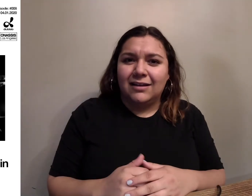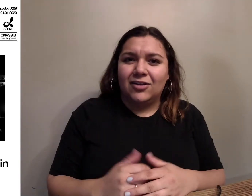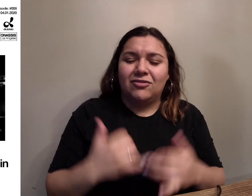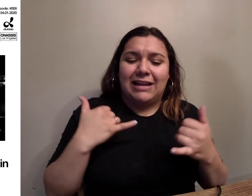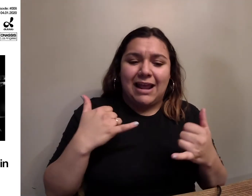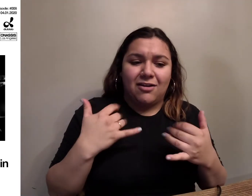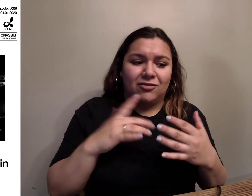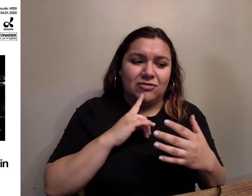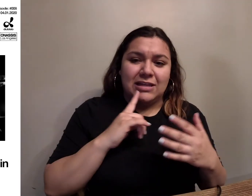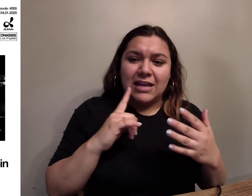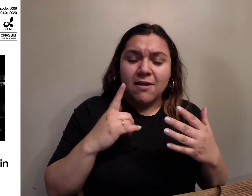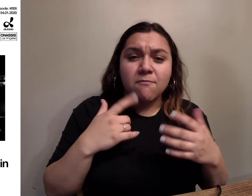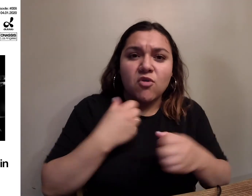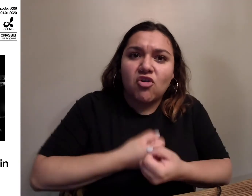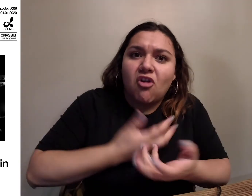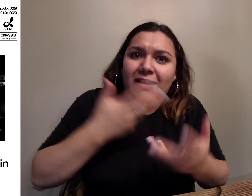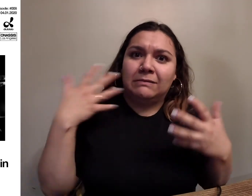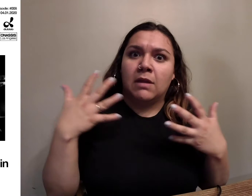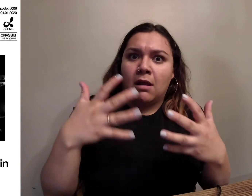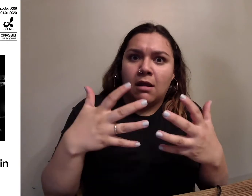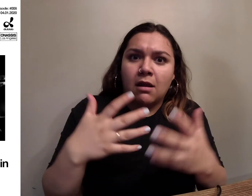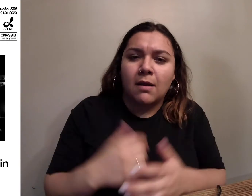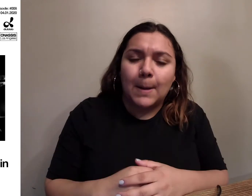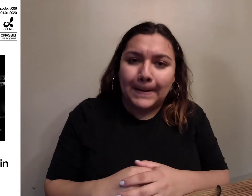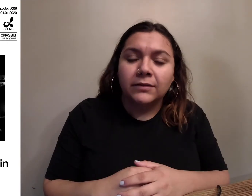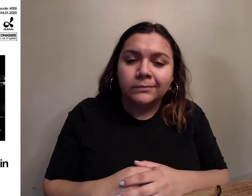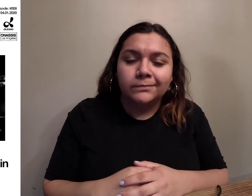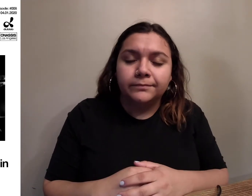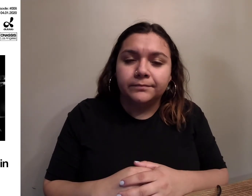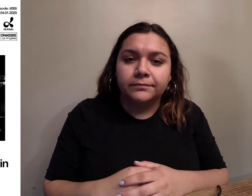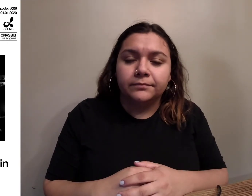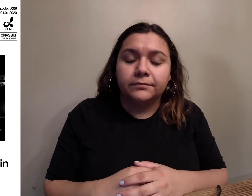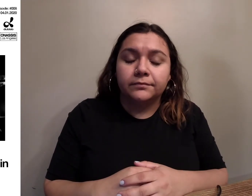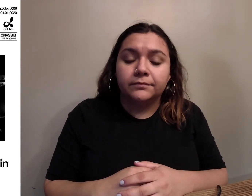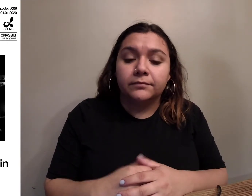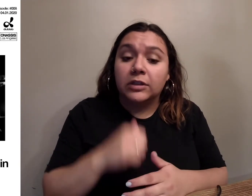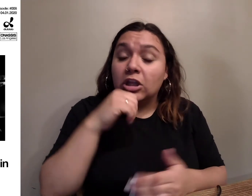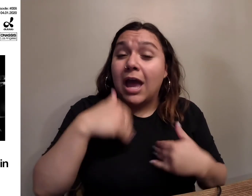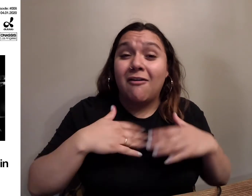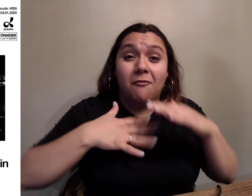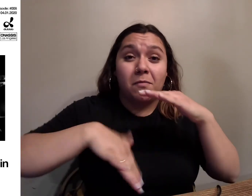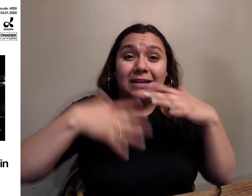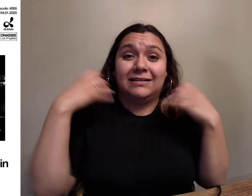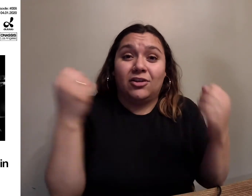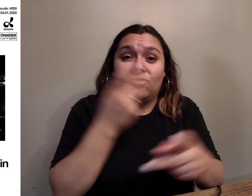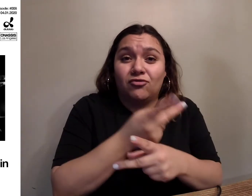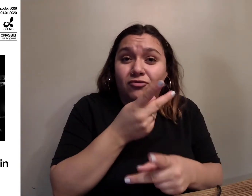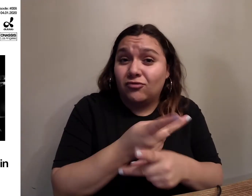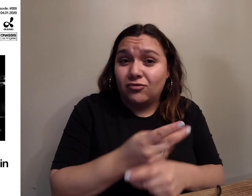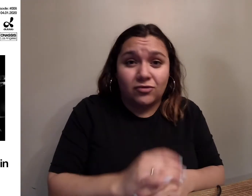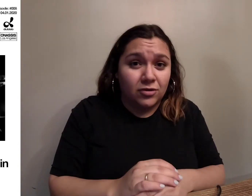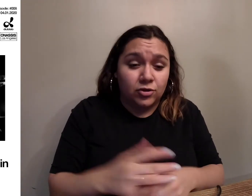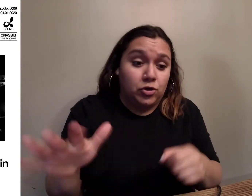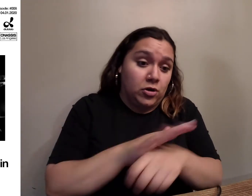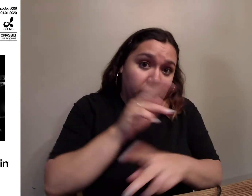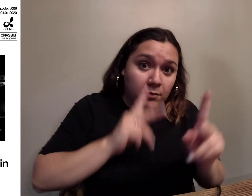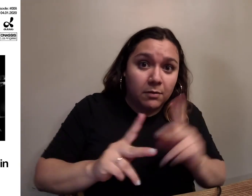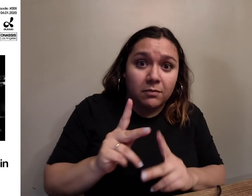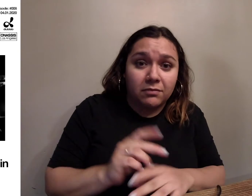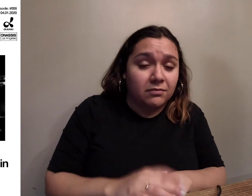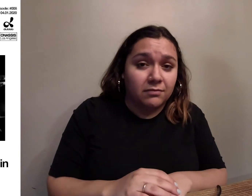dispiriting and panic-inducing, and the fact that there isn't basic healthcare to cover people. This is a kind